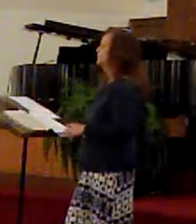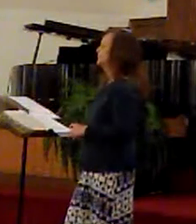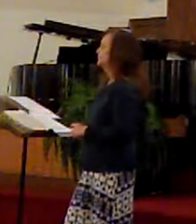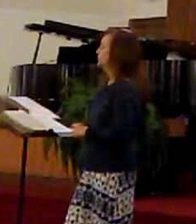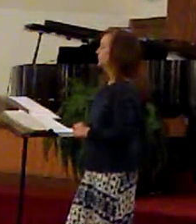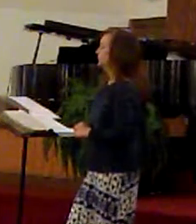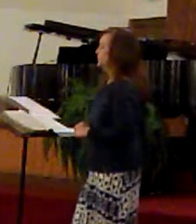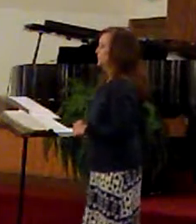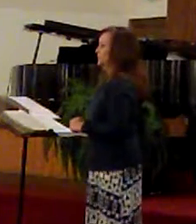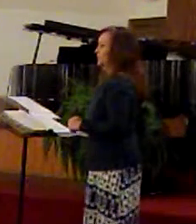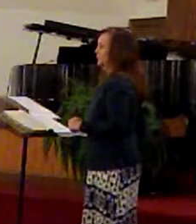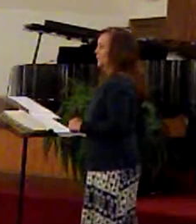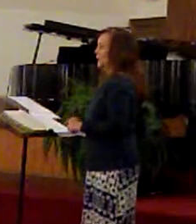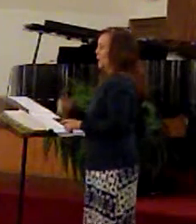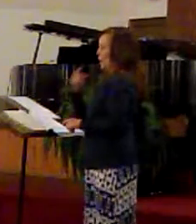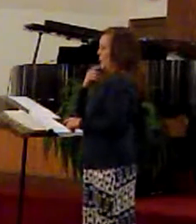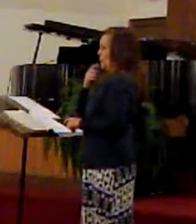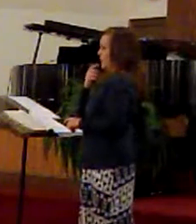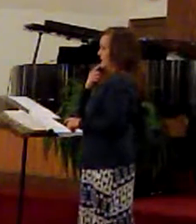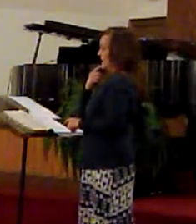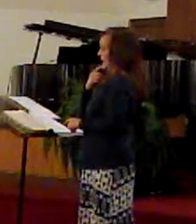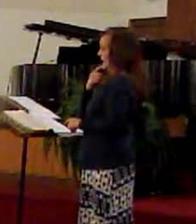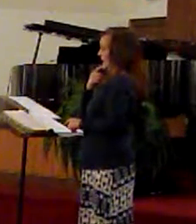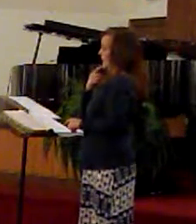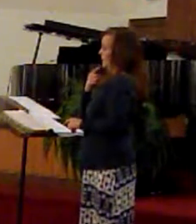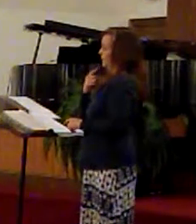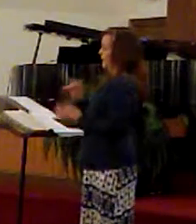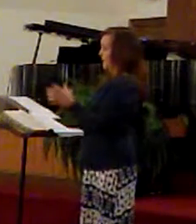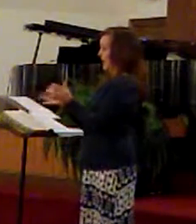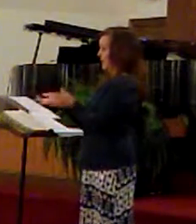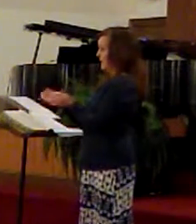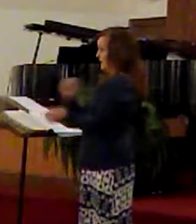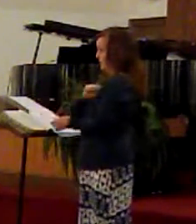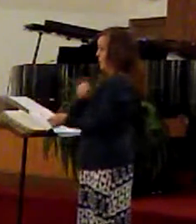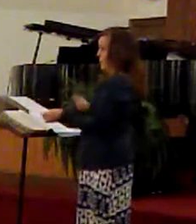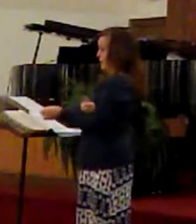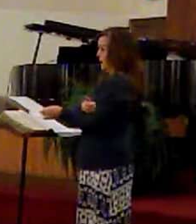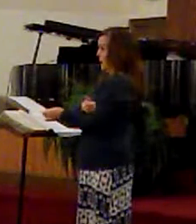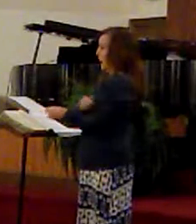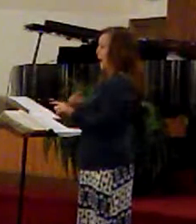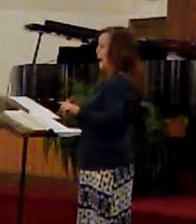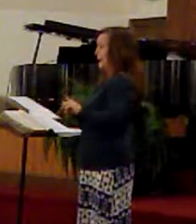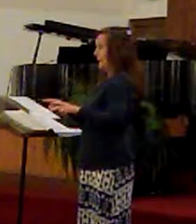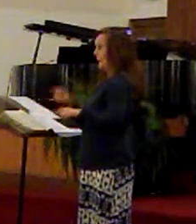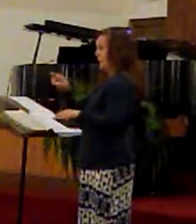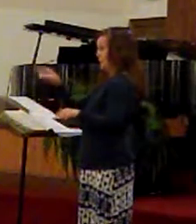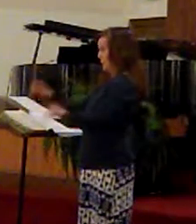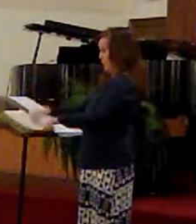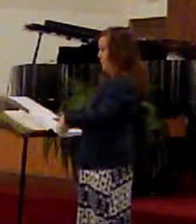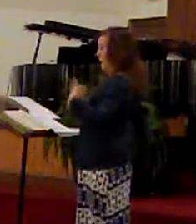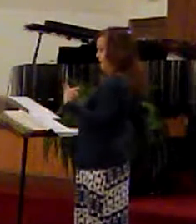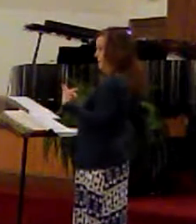week. We say the Bible is our final authority, but do we live as if the Bible is our final authority?